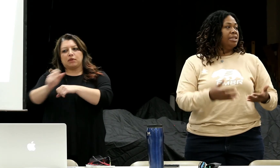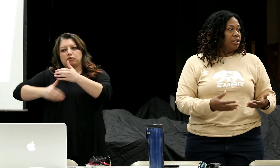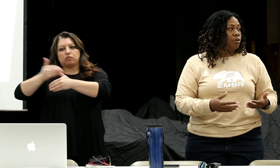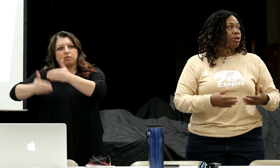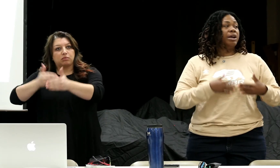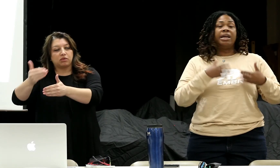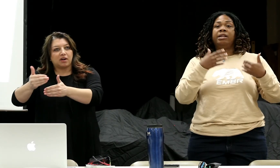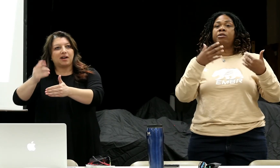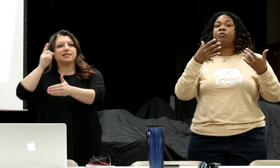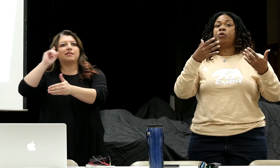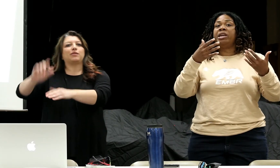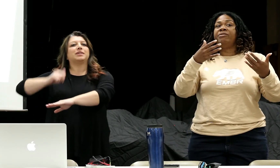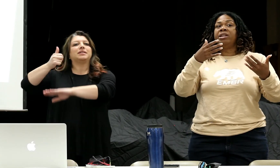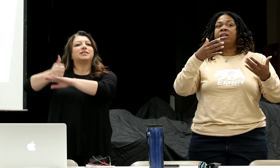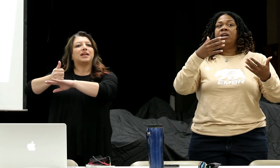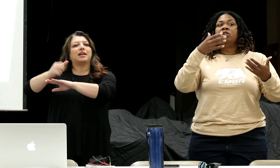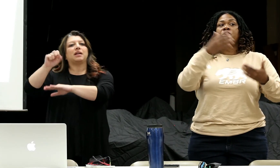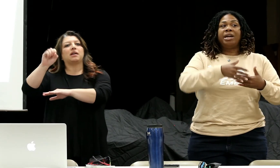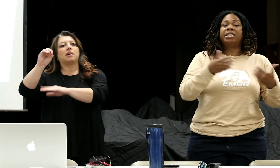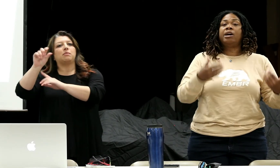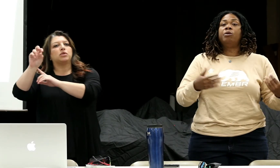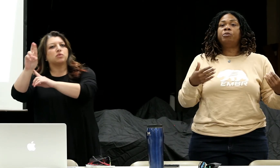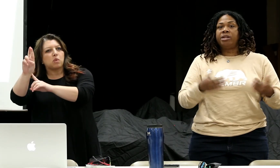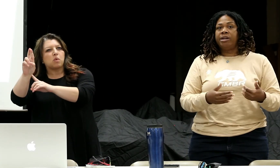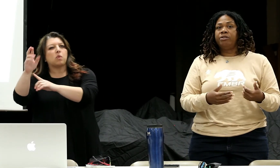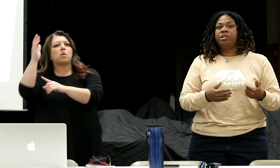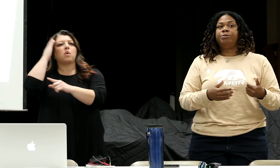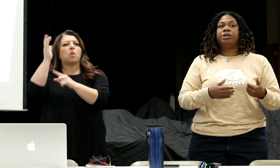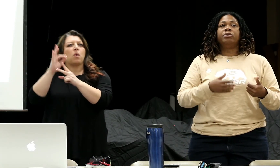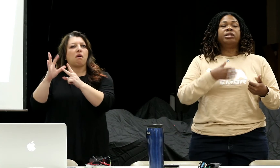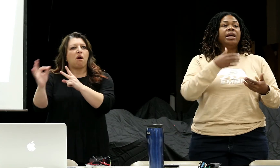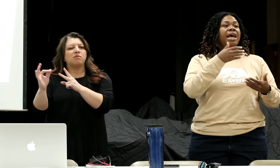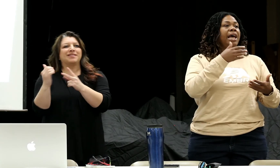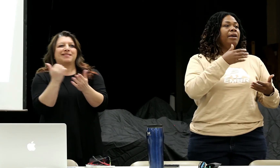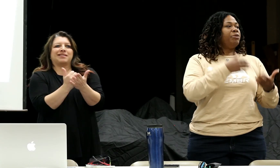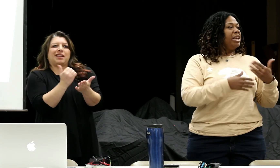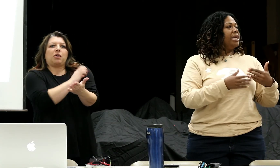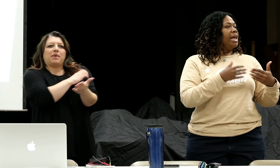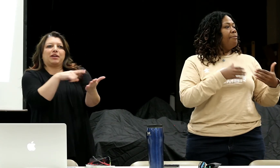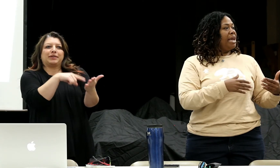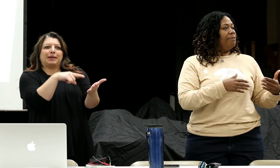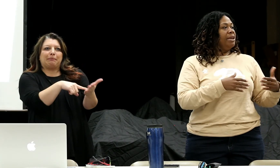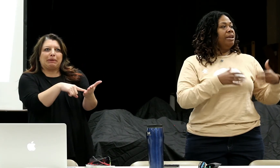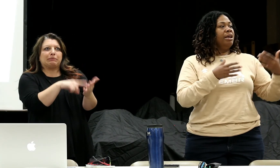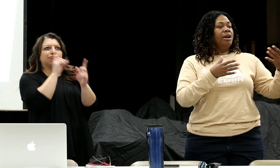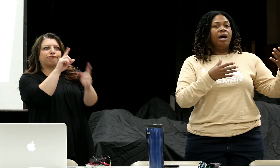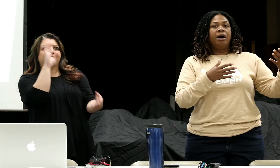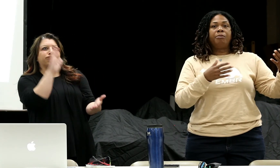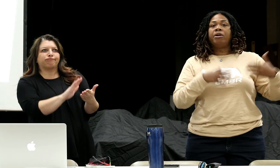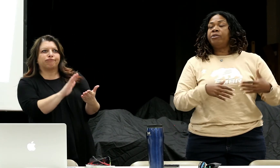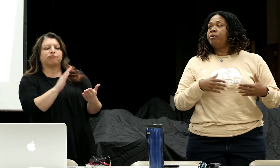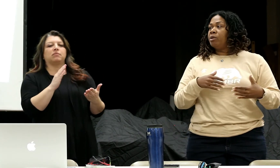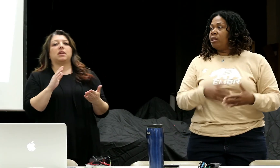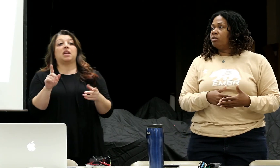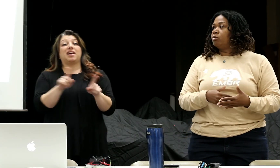would wear. They would say, I was arrested and I'm not sure why, and I would talk to them and see